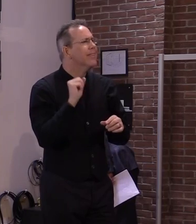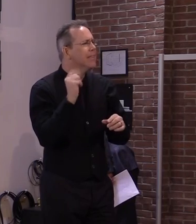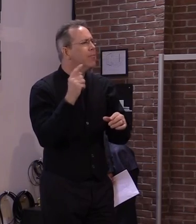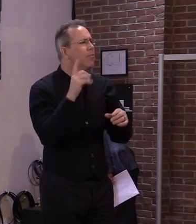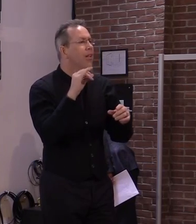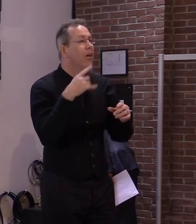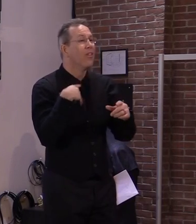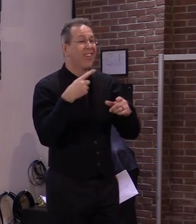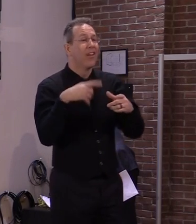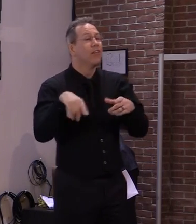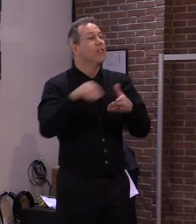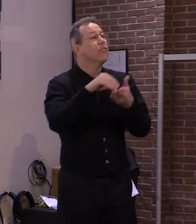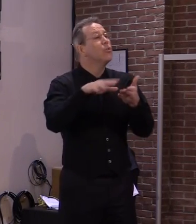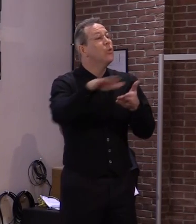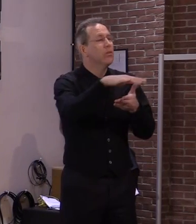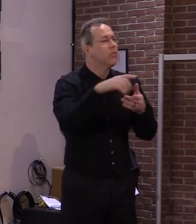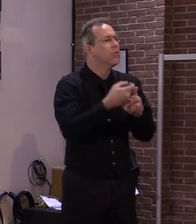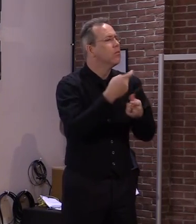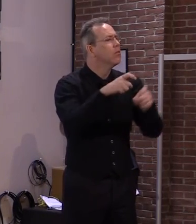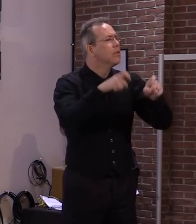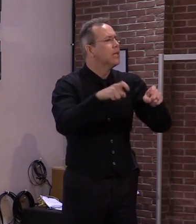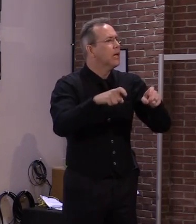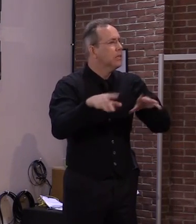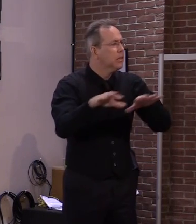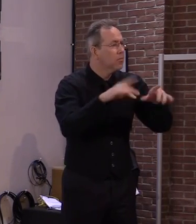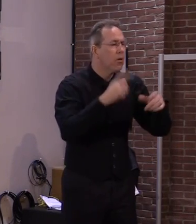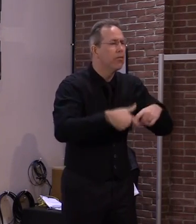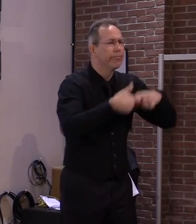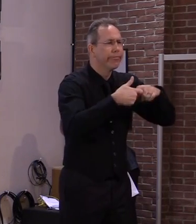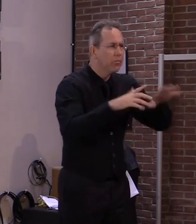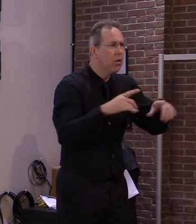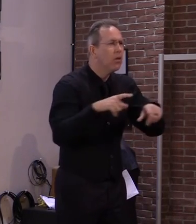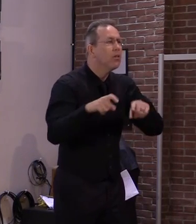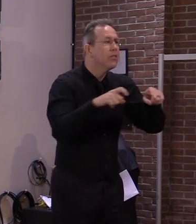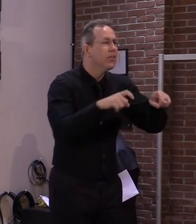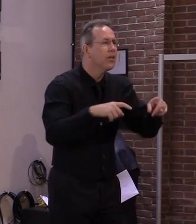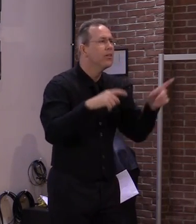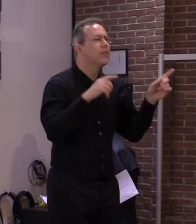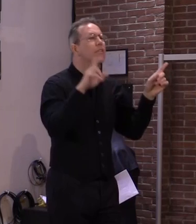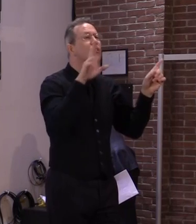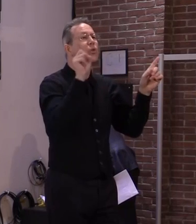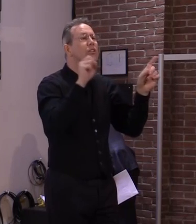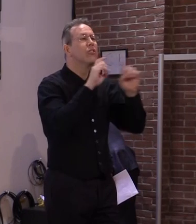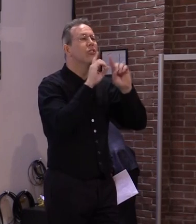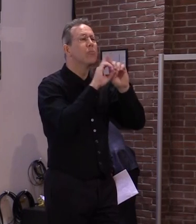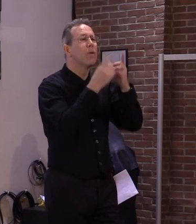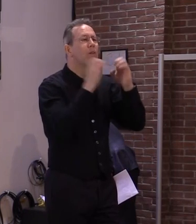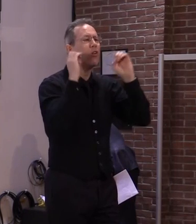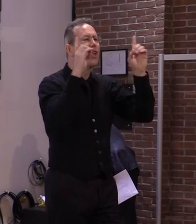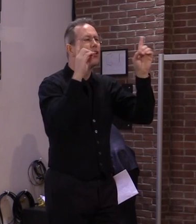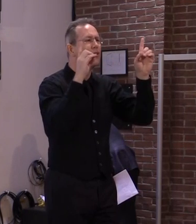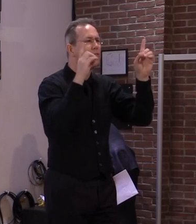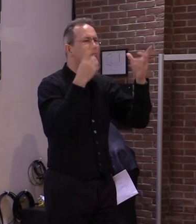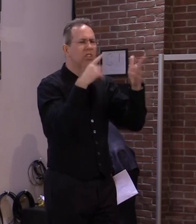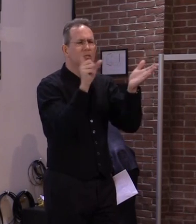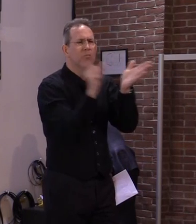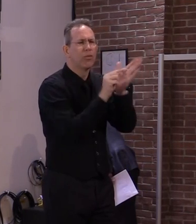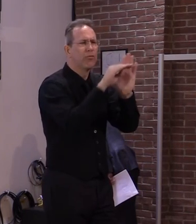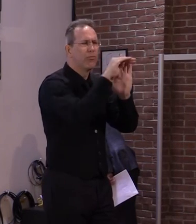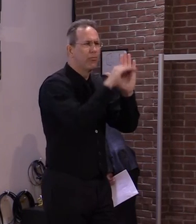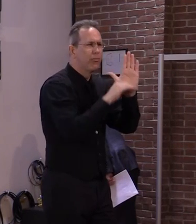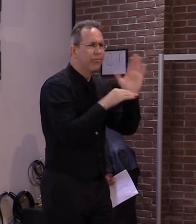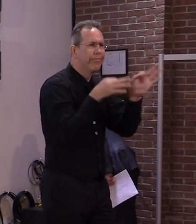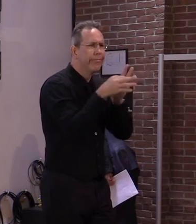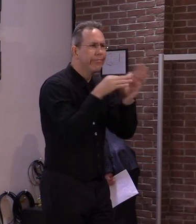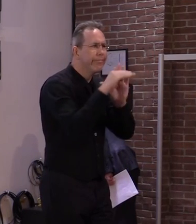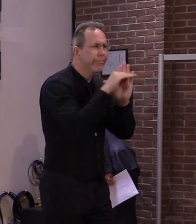last night, yesterday afternoon, the U.S. Department of Ed issued some guidance that we've been waiting for. So it looks like we will be